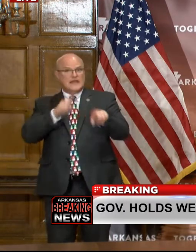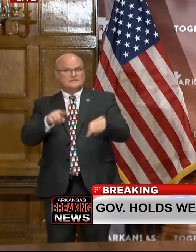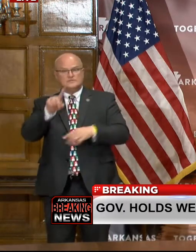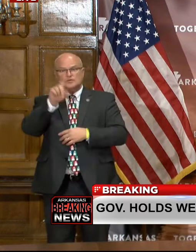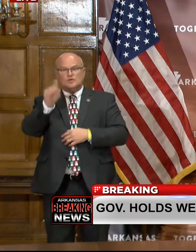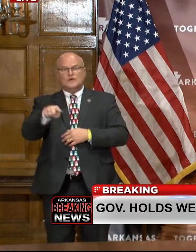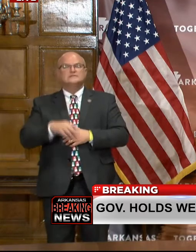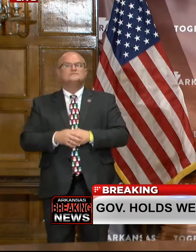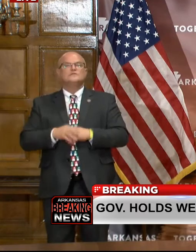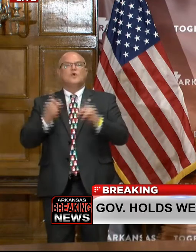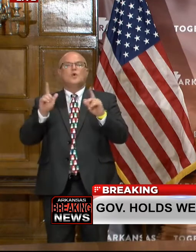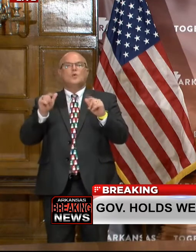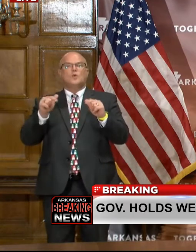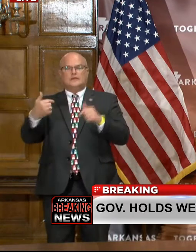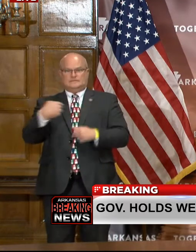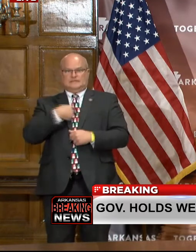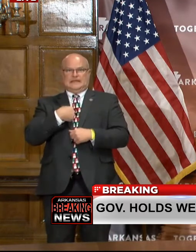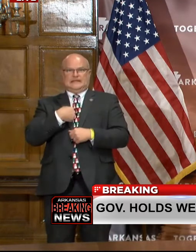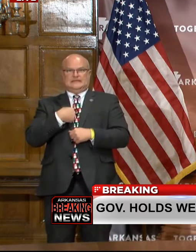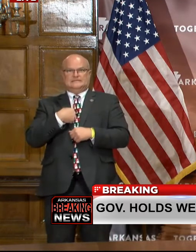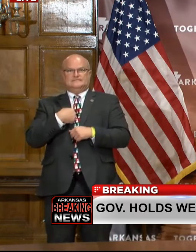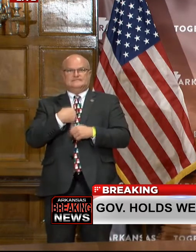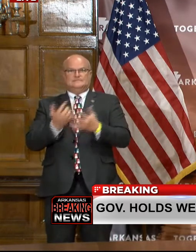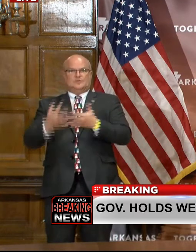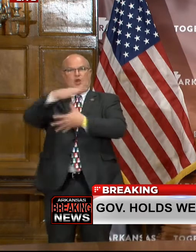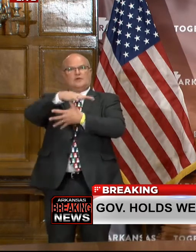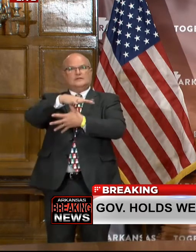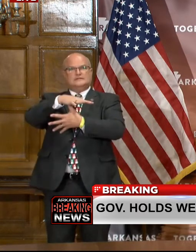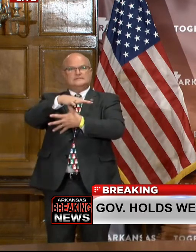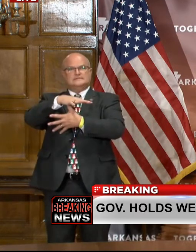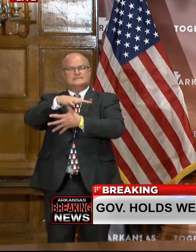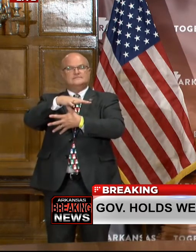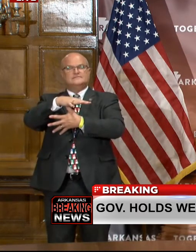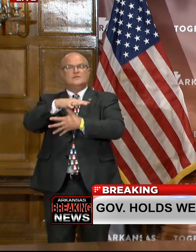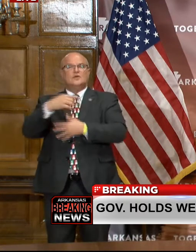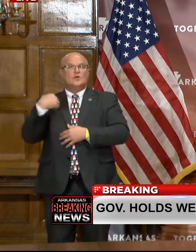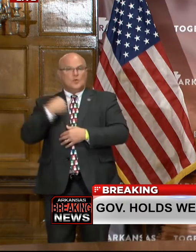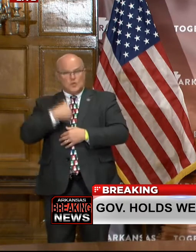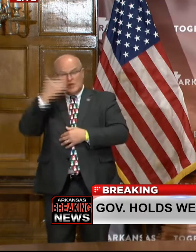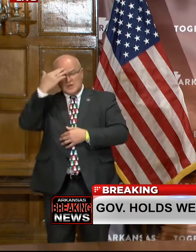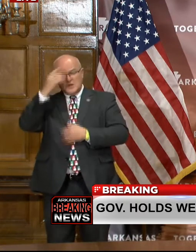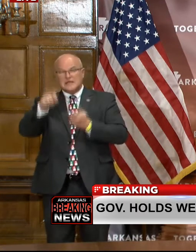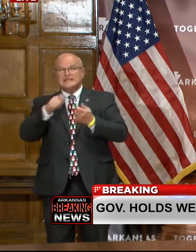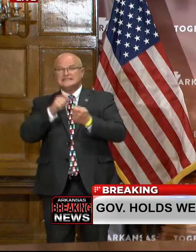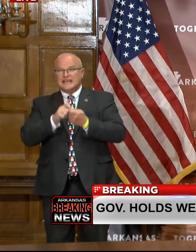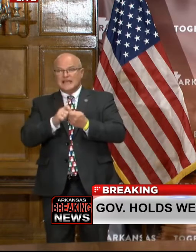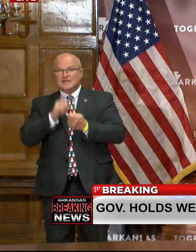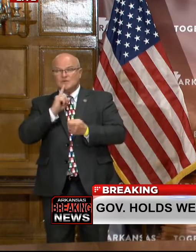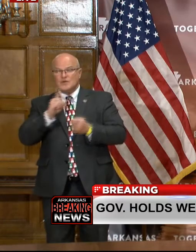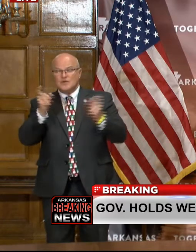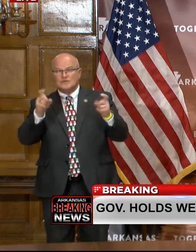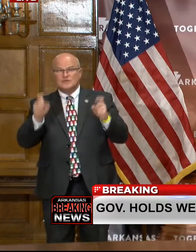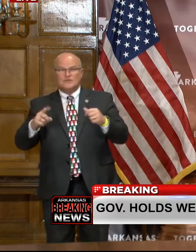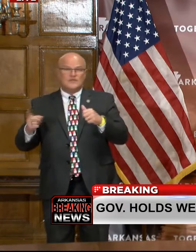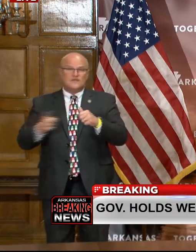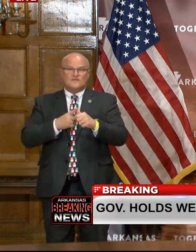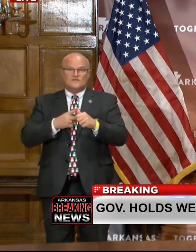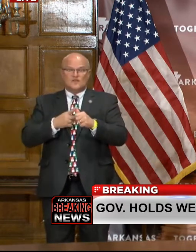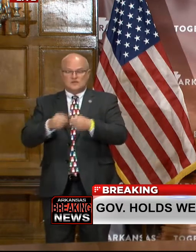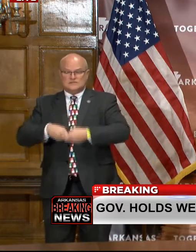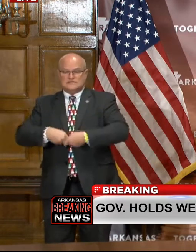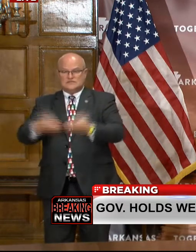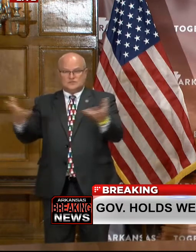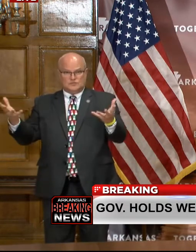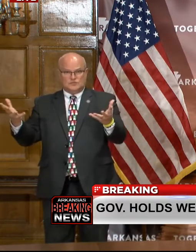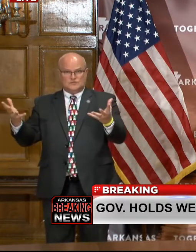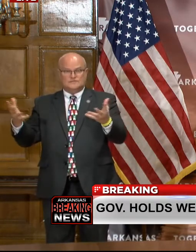question, when will it get to me in terms of priorities? We know exactly where we are in terms of the first set of